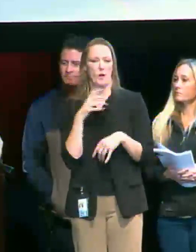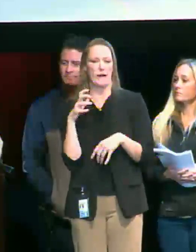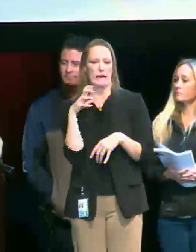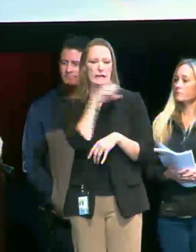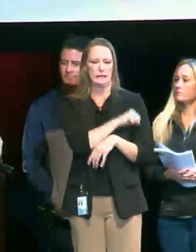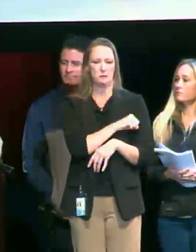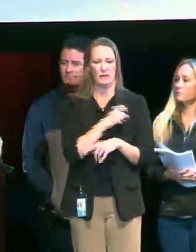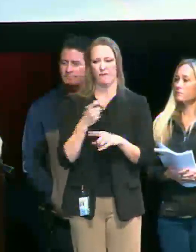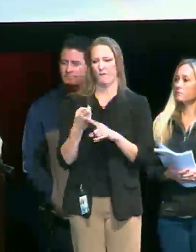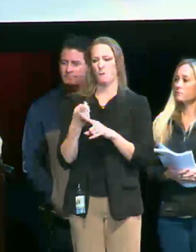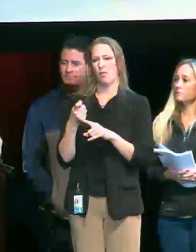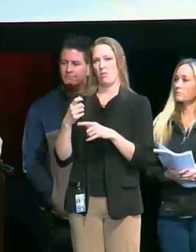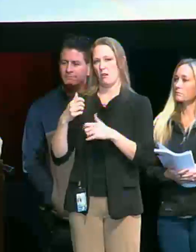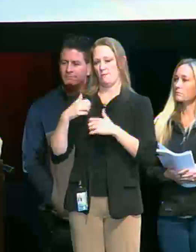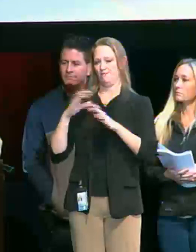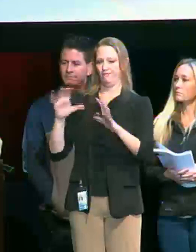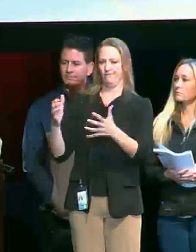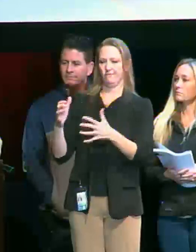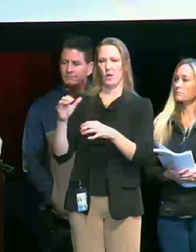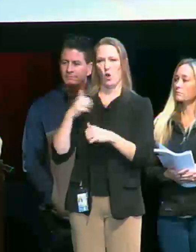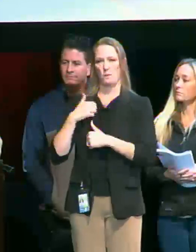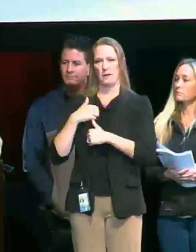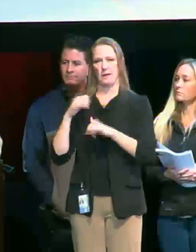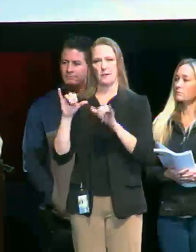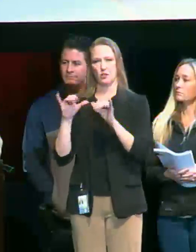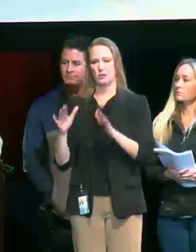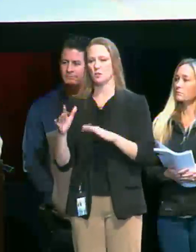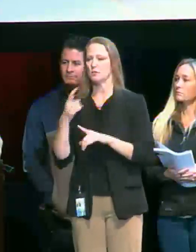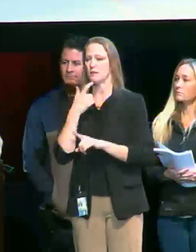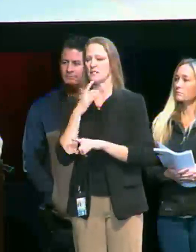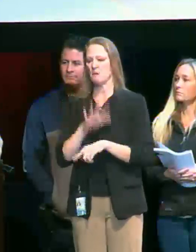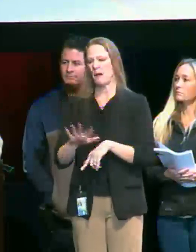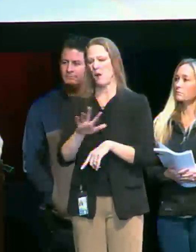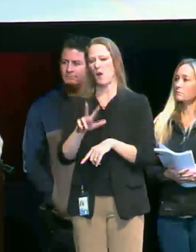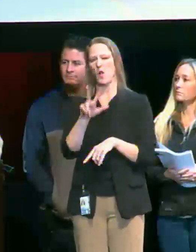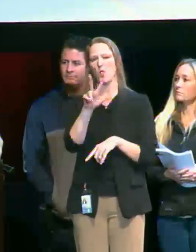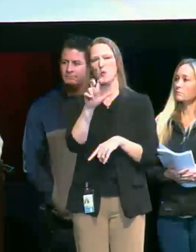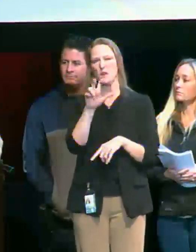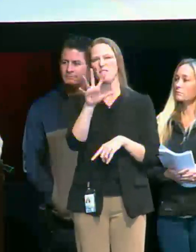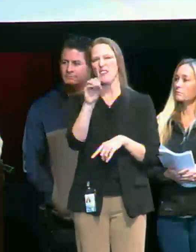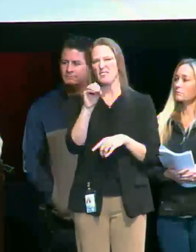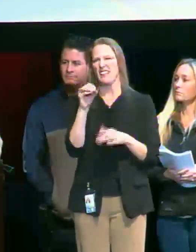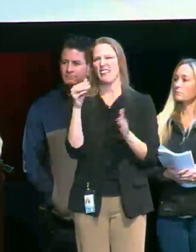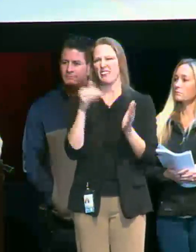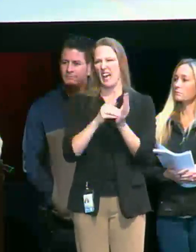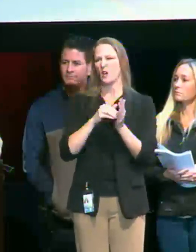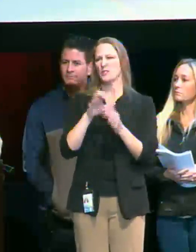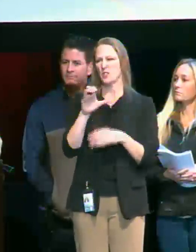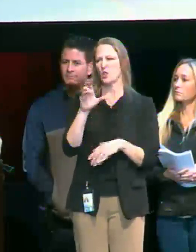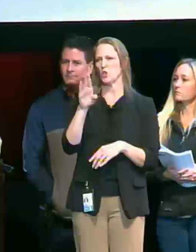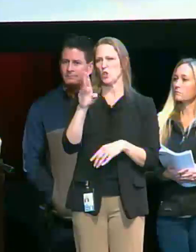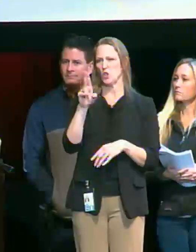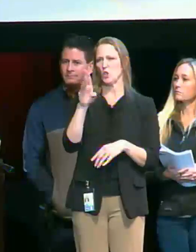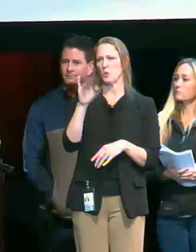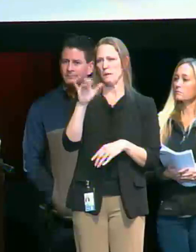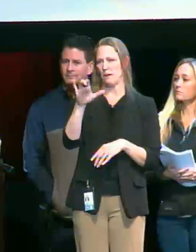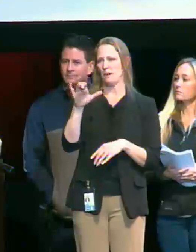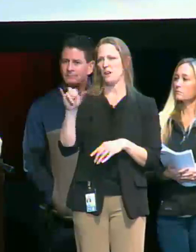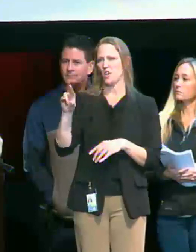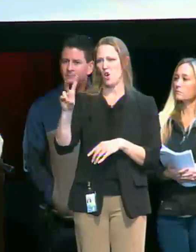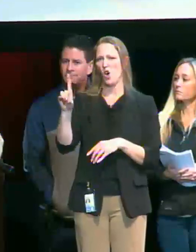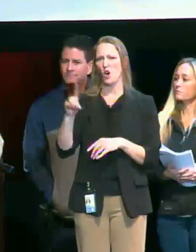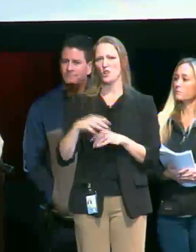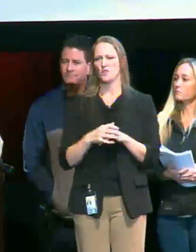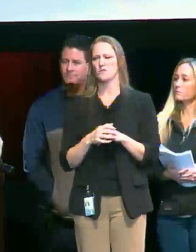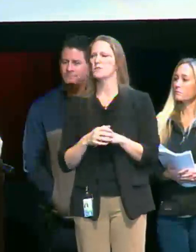by the Corps of Engineers, if I'm reading this right, is approximately 350,000 cubic yards.